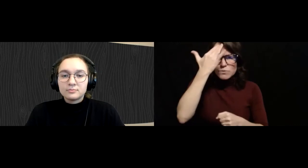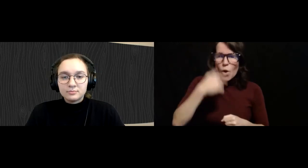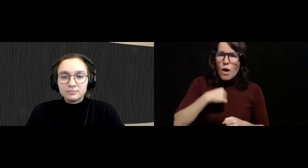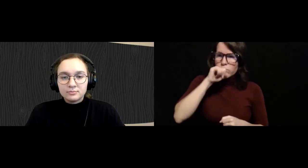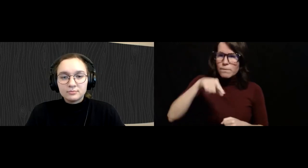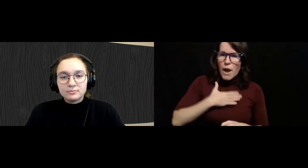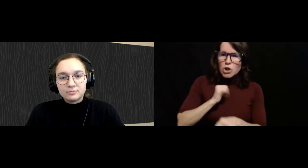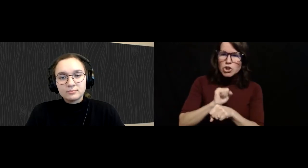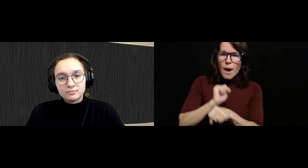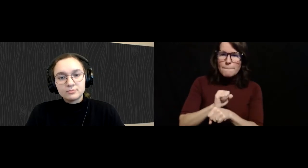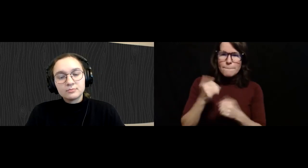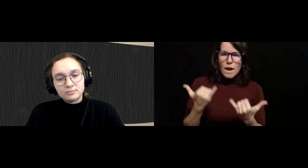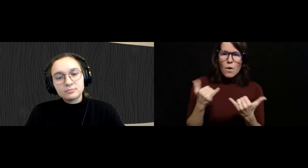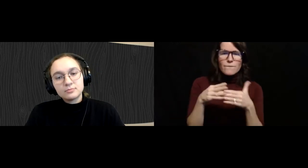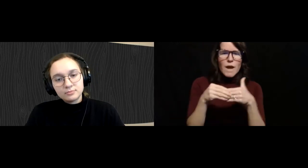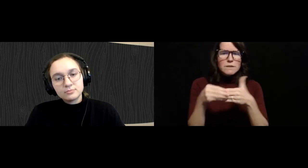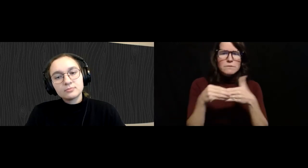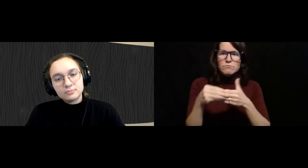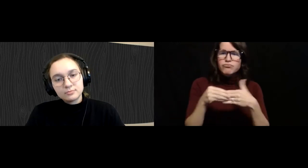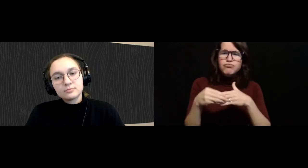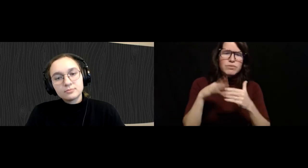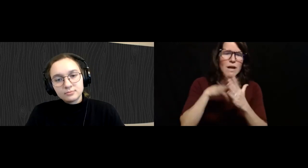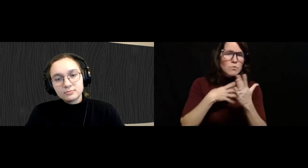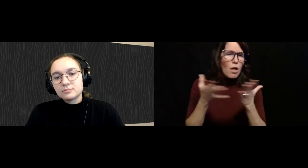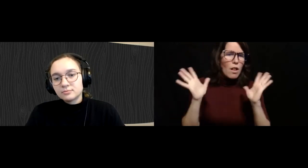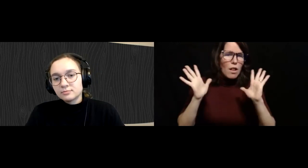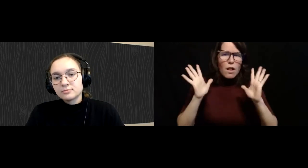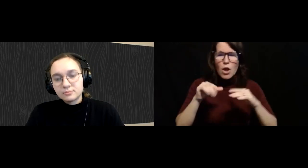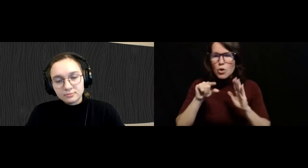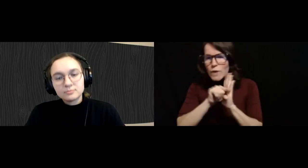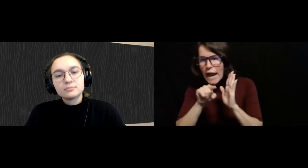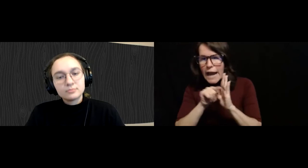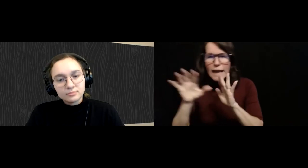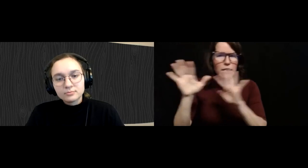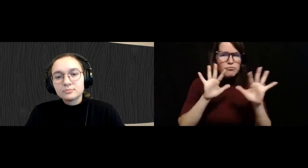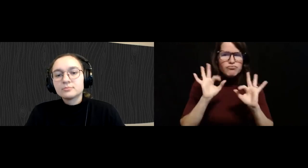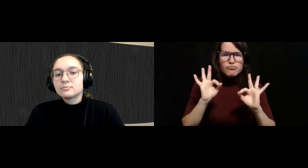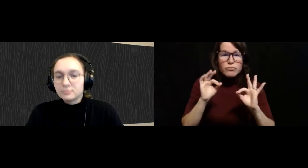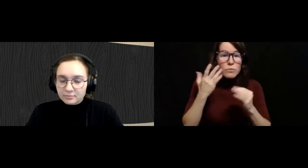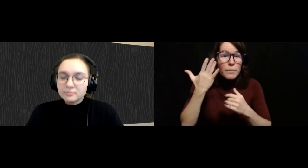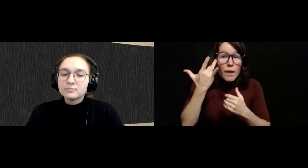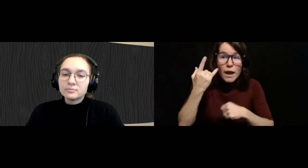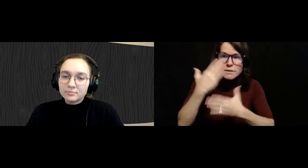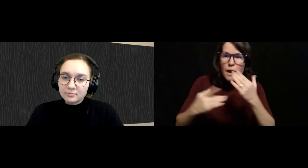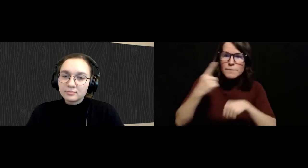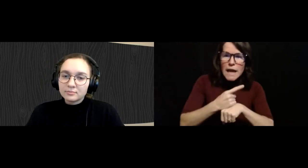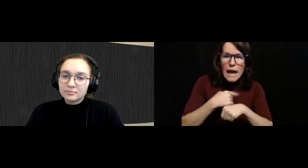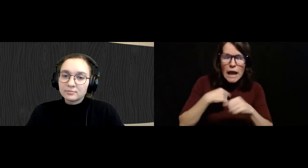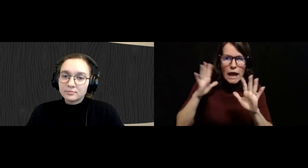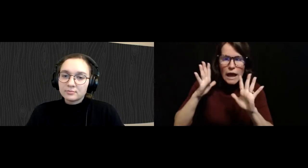day, I do good. You know, I have a job and my job is very flexible. The schedule is very flexible. And